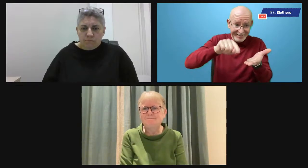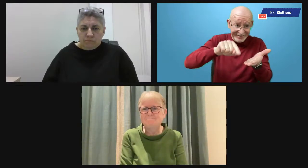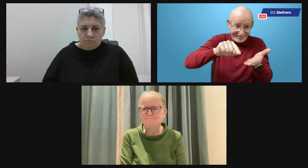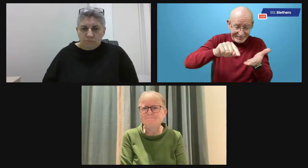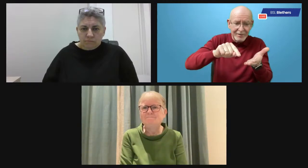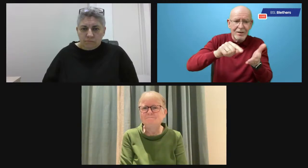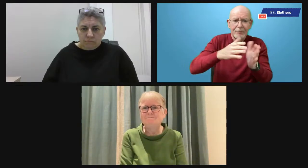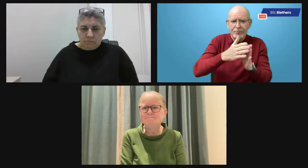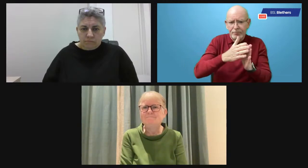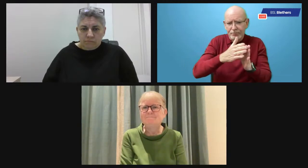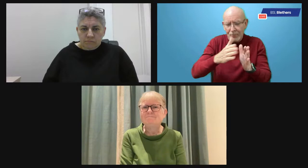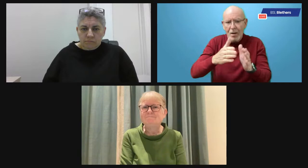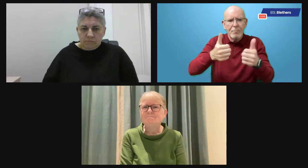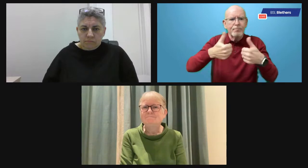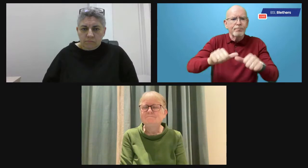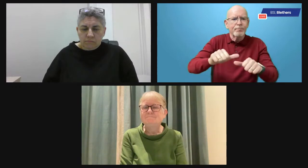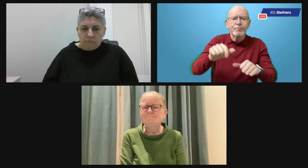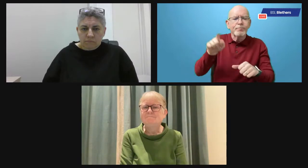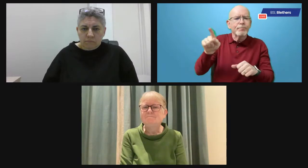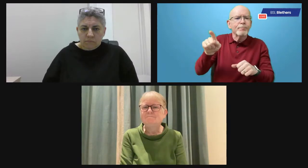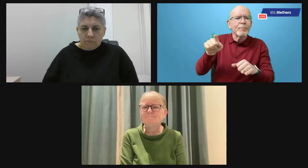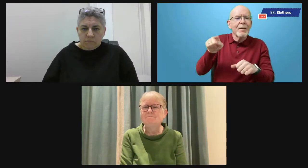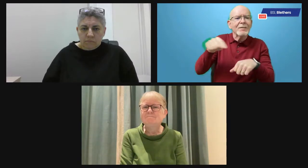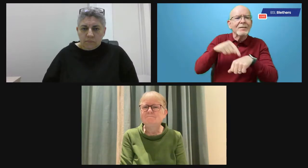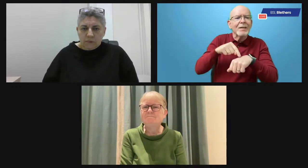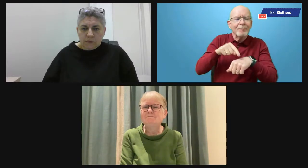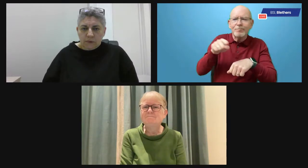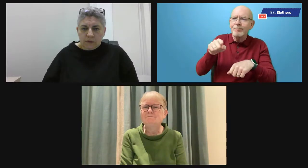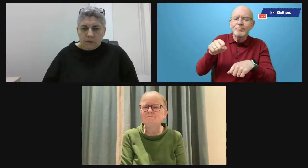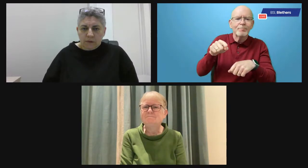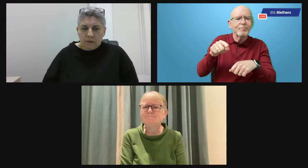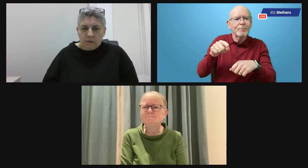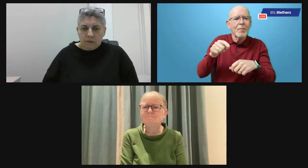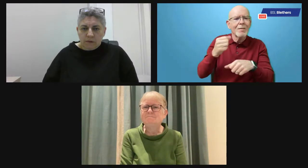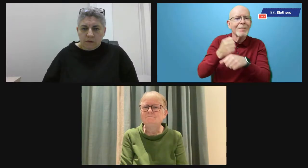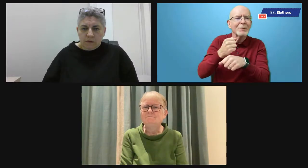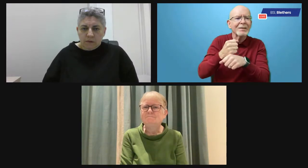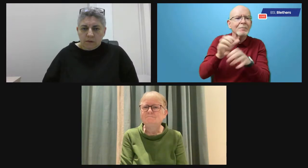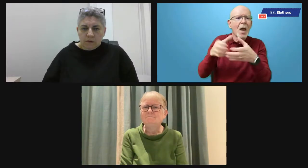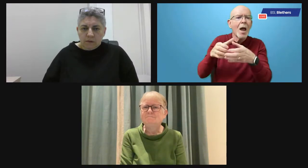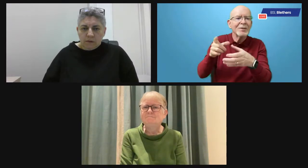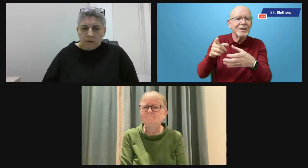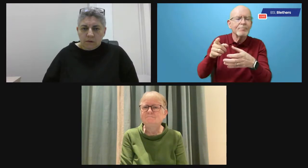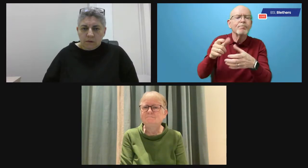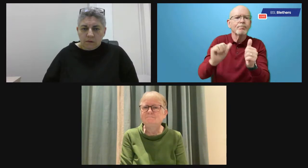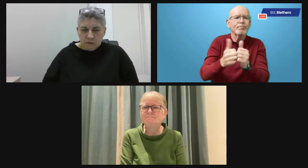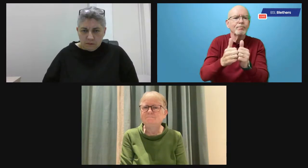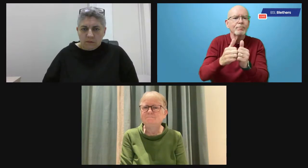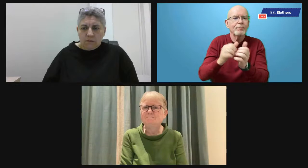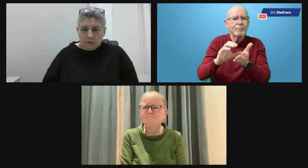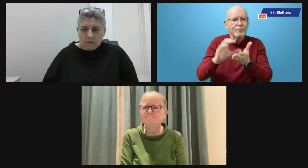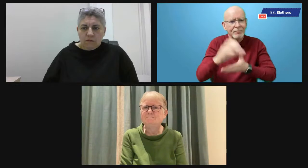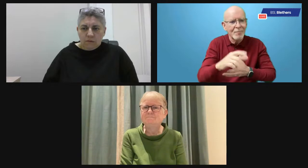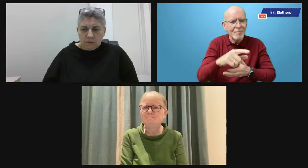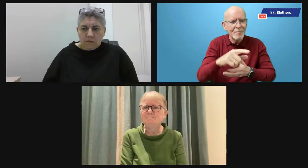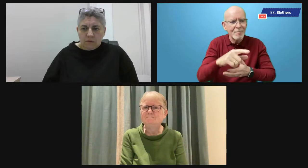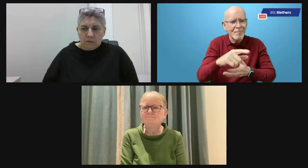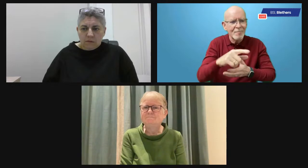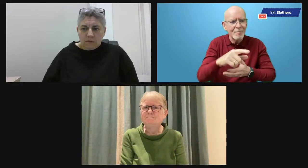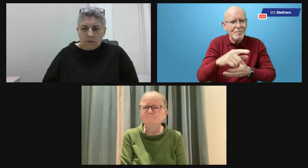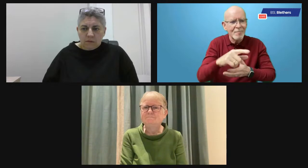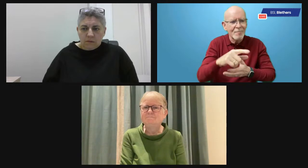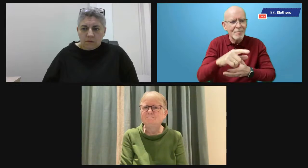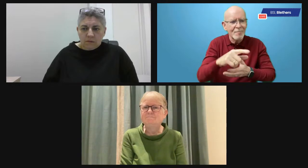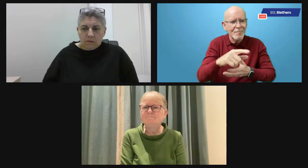university to provide these courses. So there was some funding, and then eventually At that time, a government department